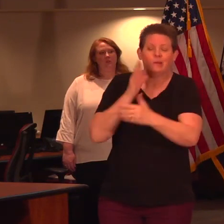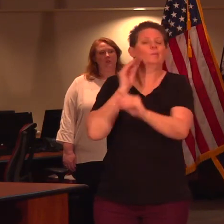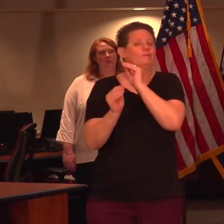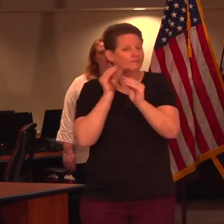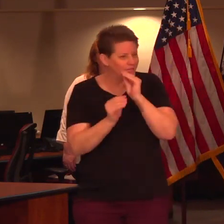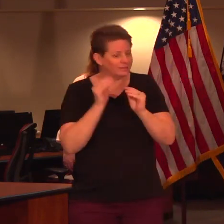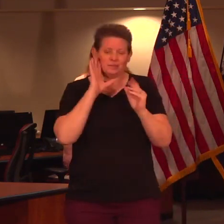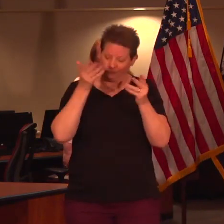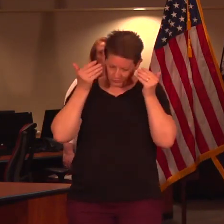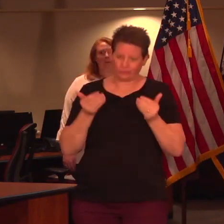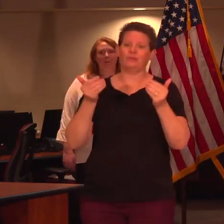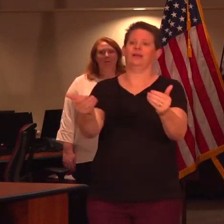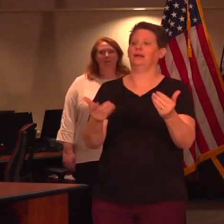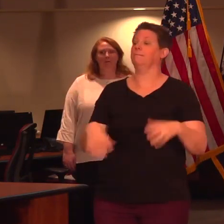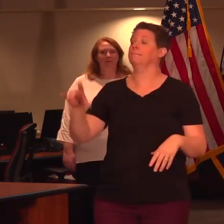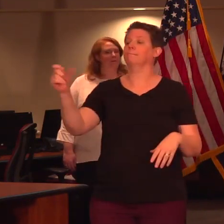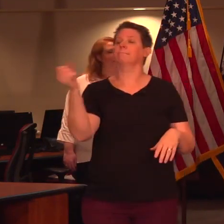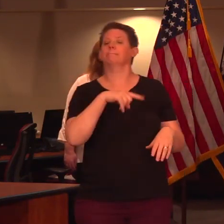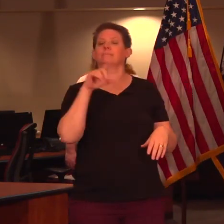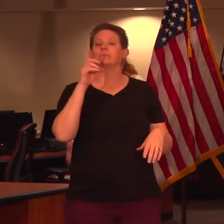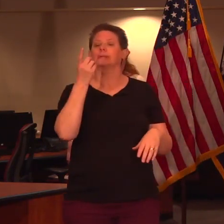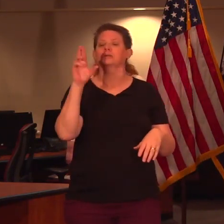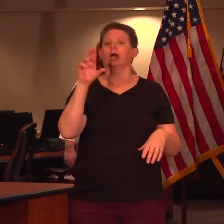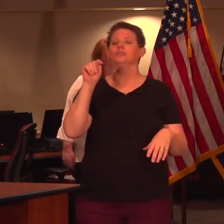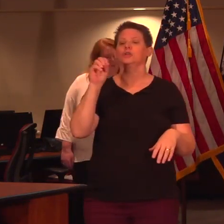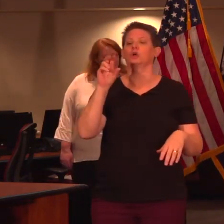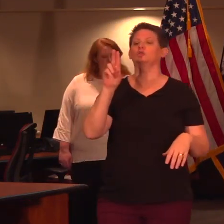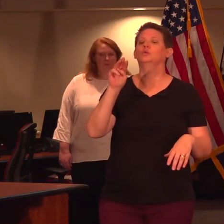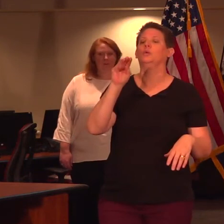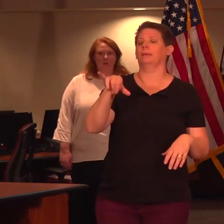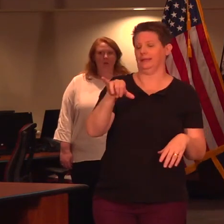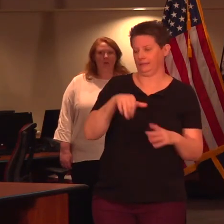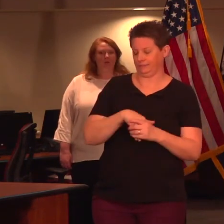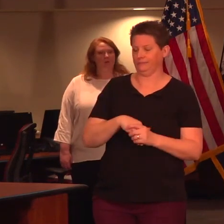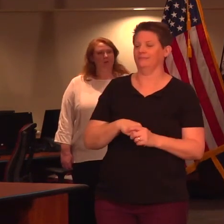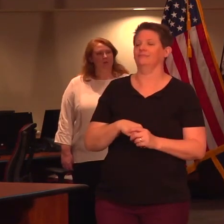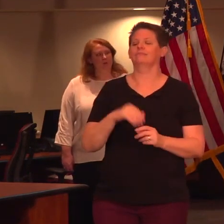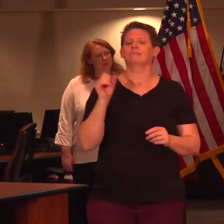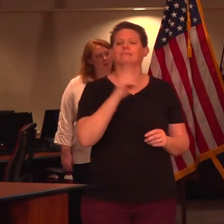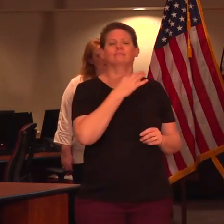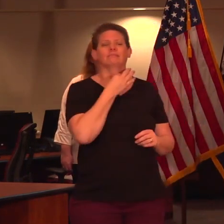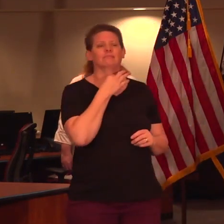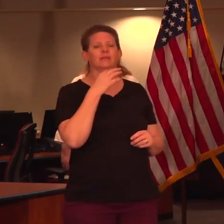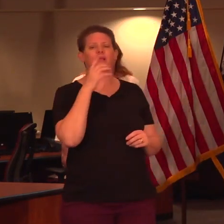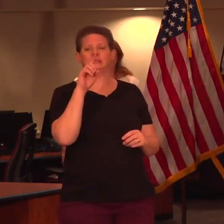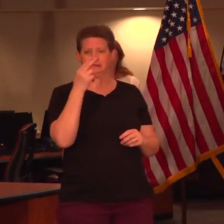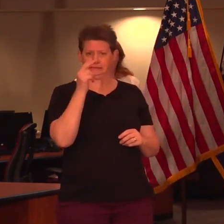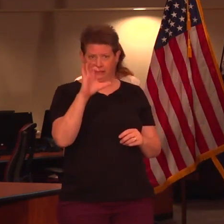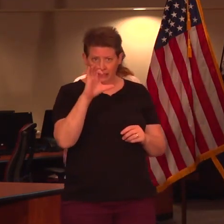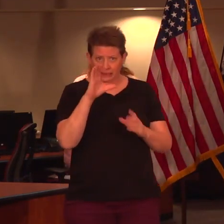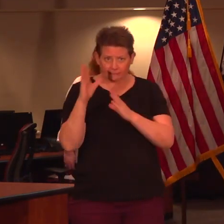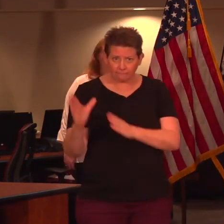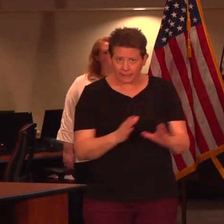we'll go ahead. Question for Yes. Dr. Toomey. Does DHEC plan to be using the Abbott